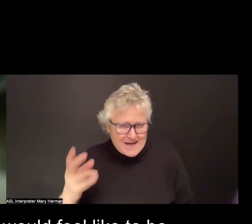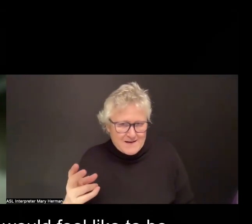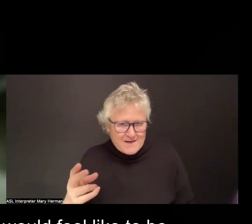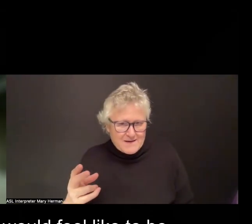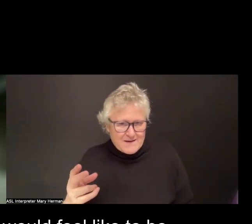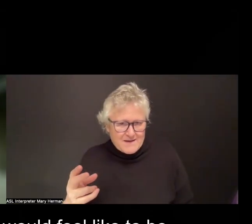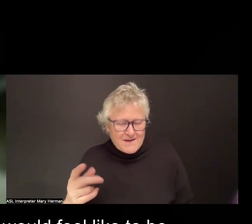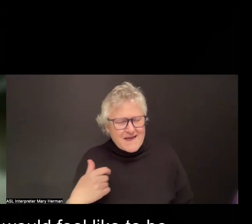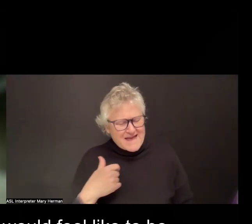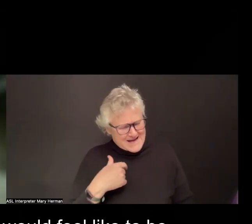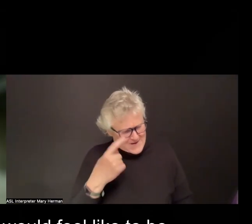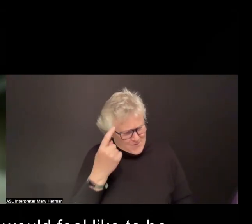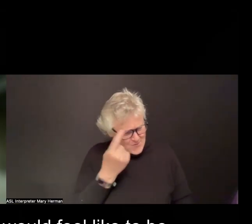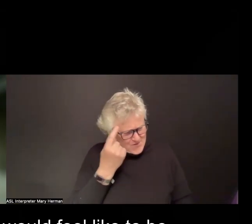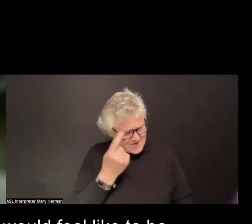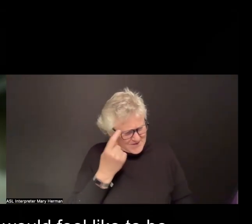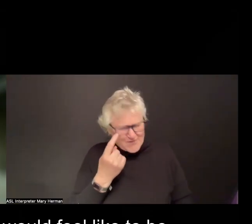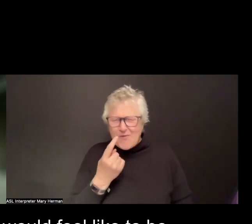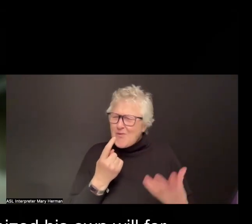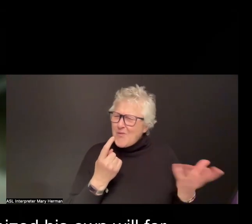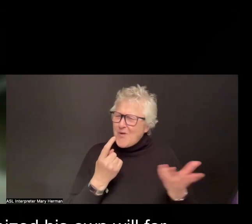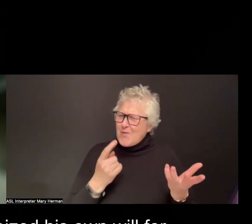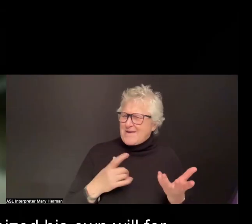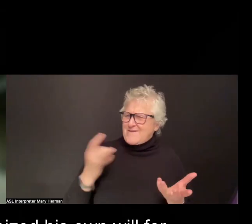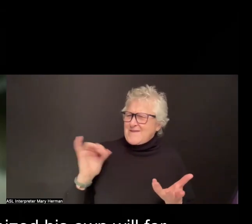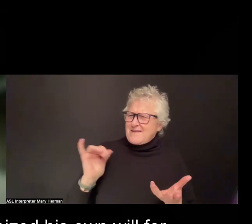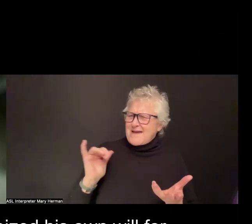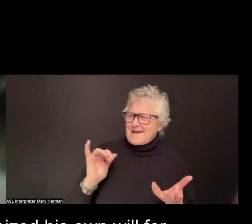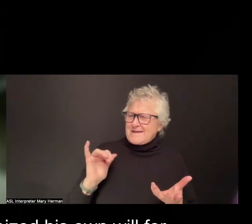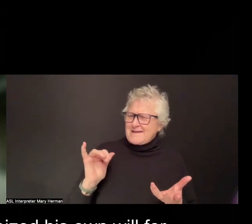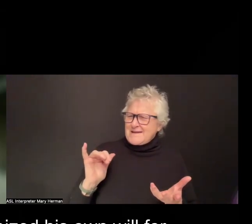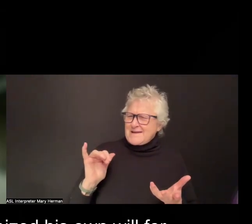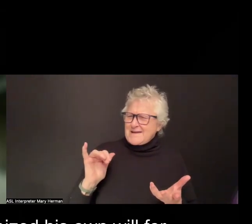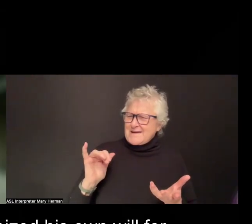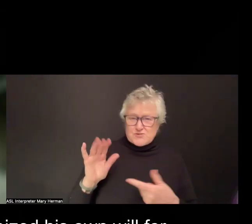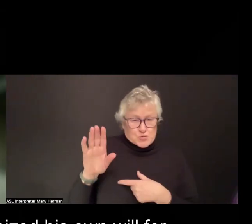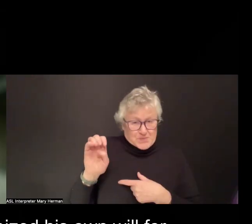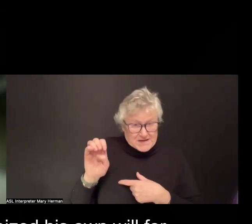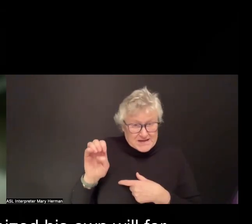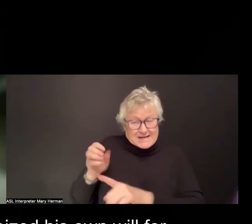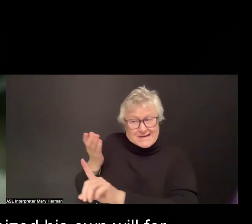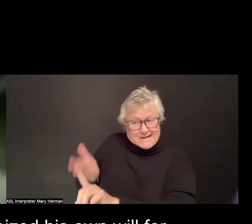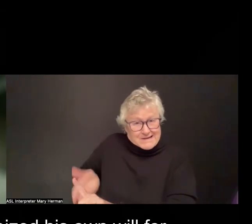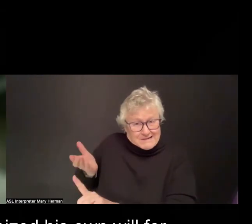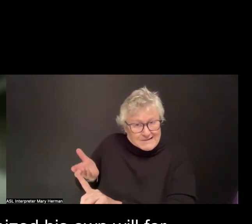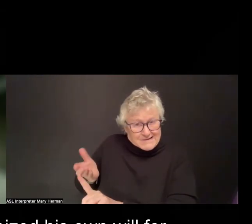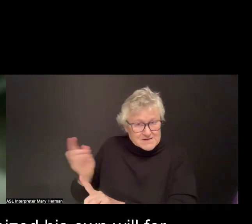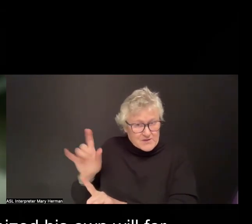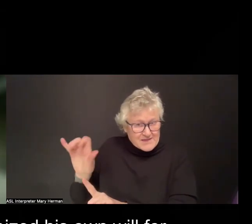wondered what it would feel like to be someone like Hannah and watch this person who had seized his own will for